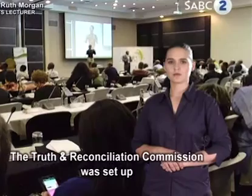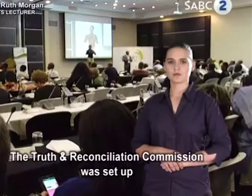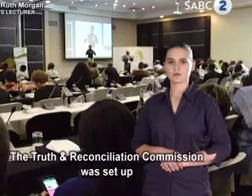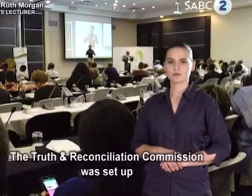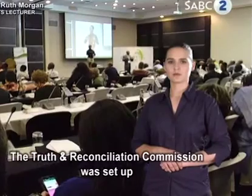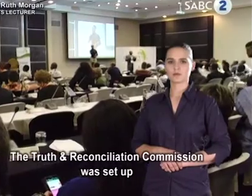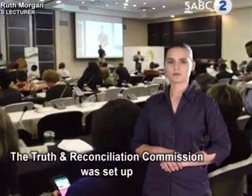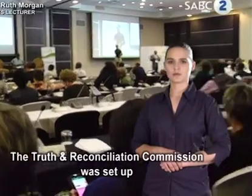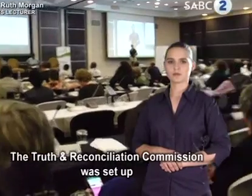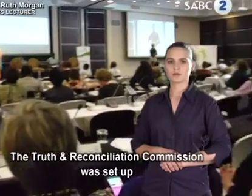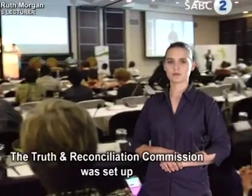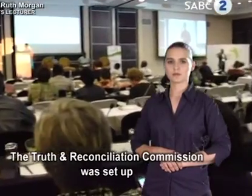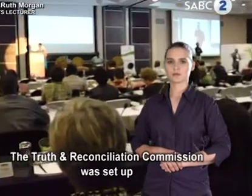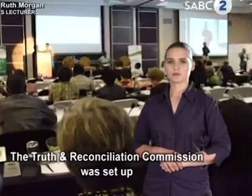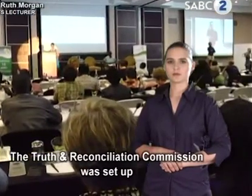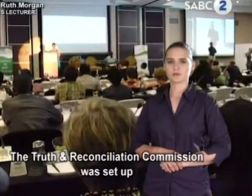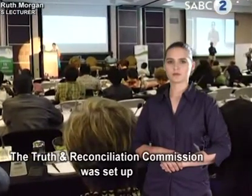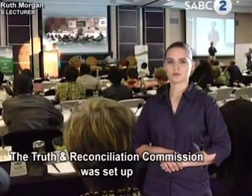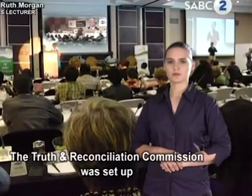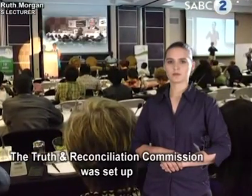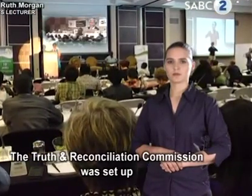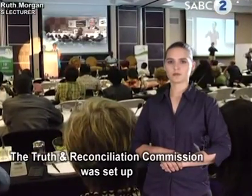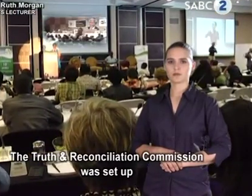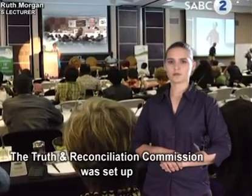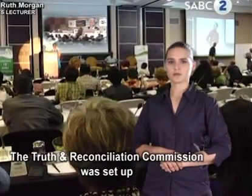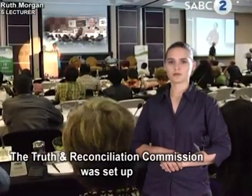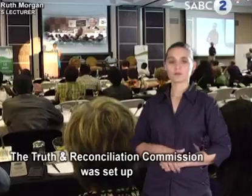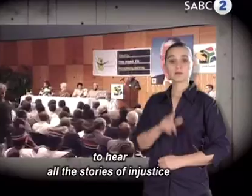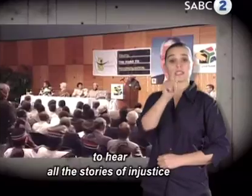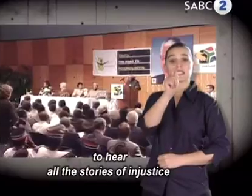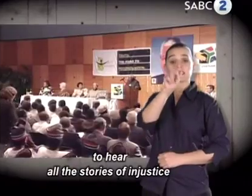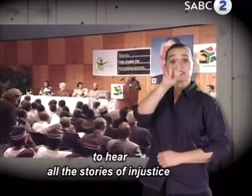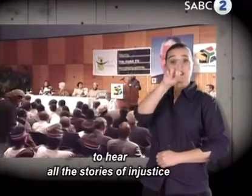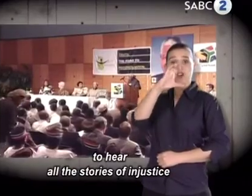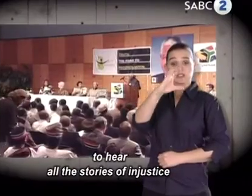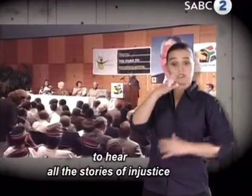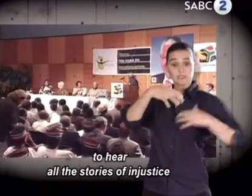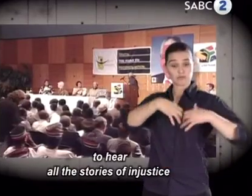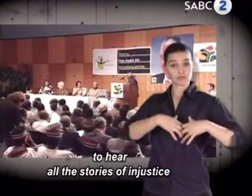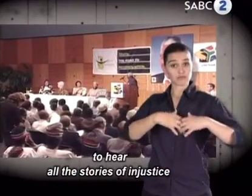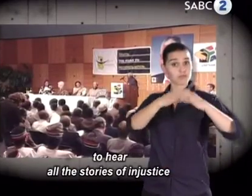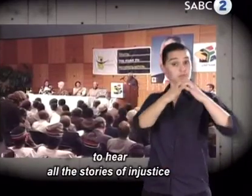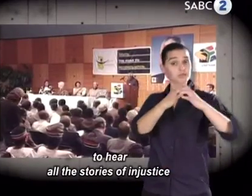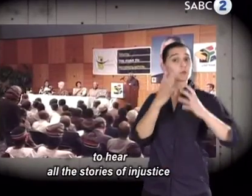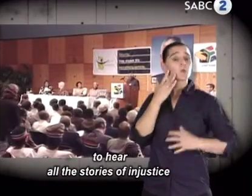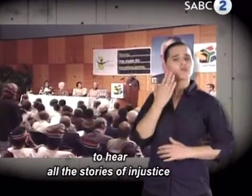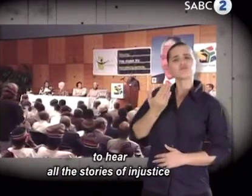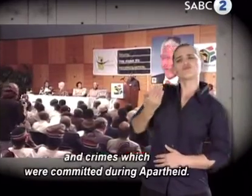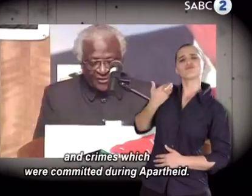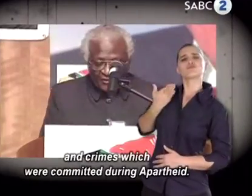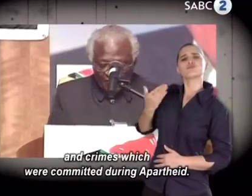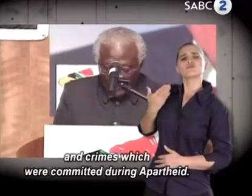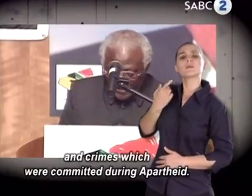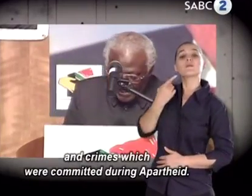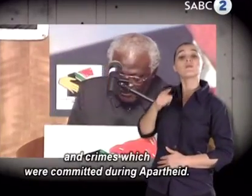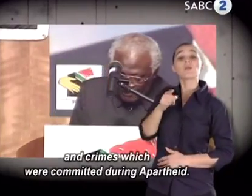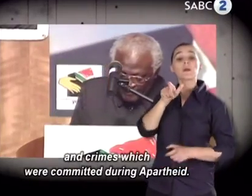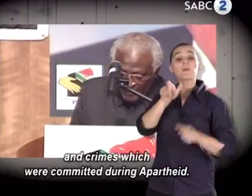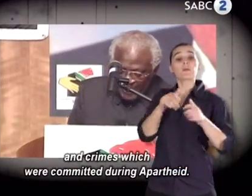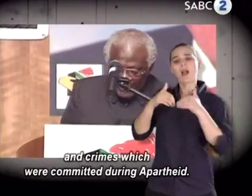Basically, the TRC was set up to hear all the stories of injustice